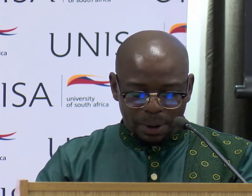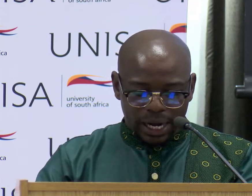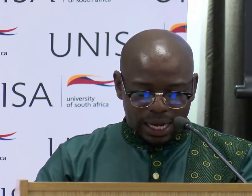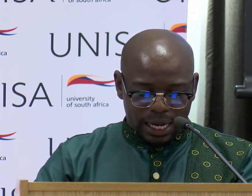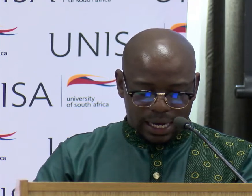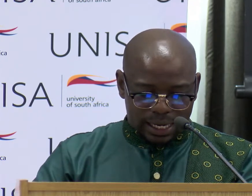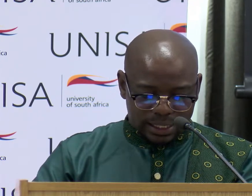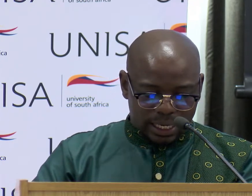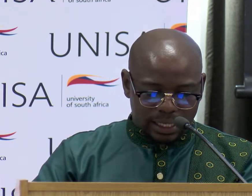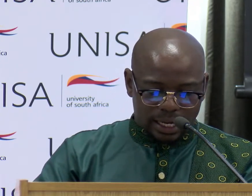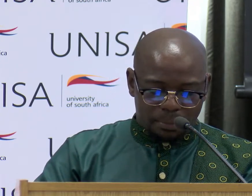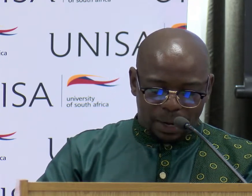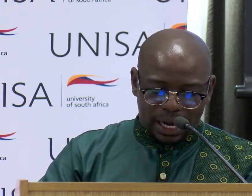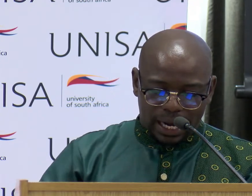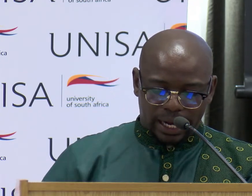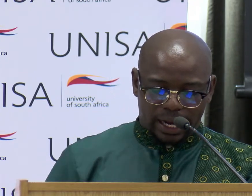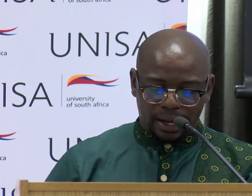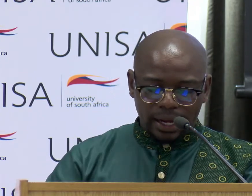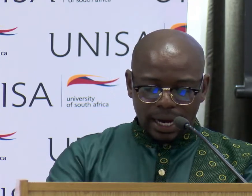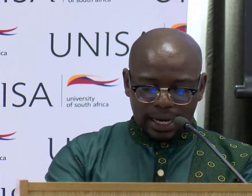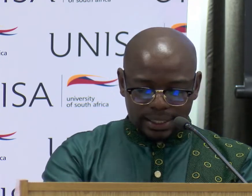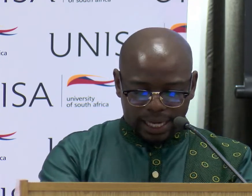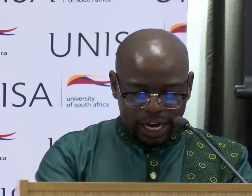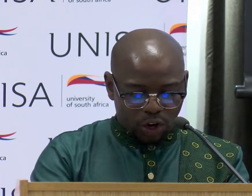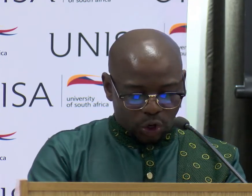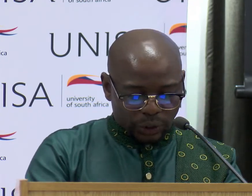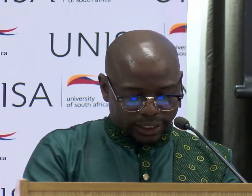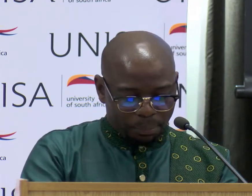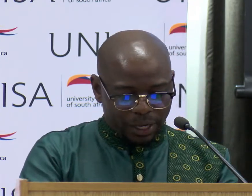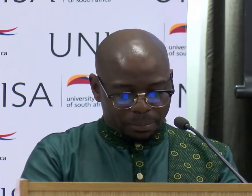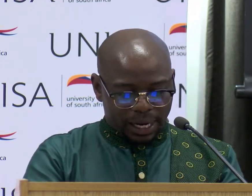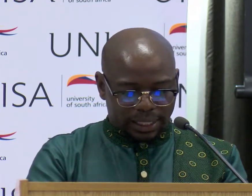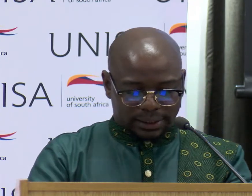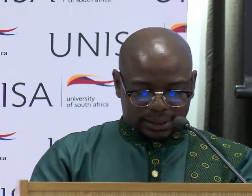Qhekwana la ya bana ka thata balae ka